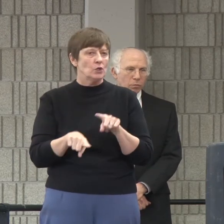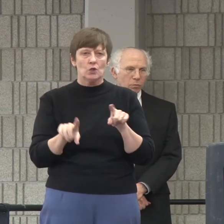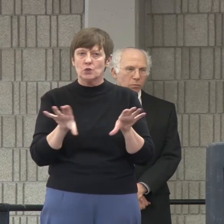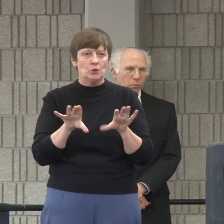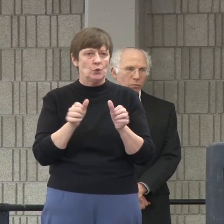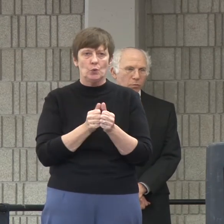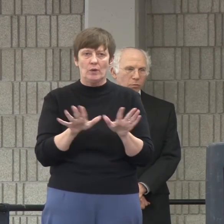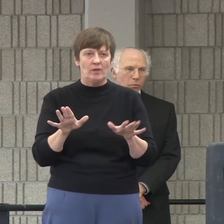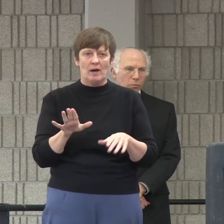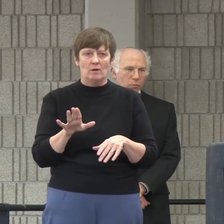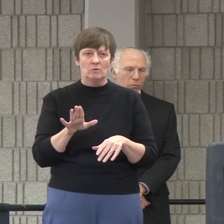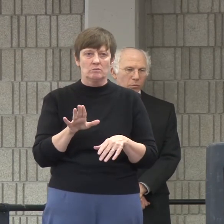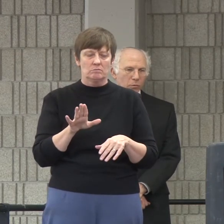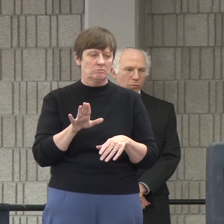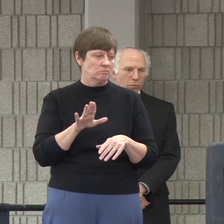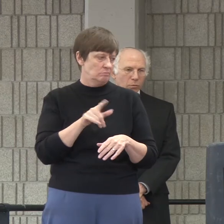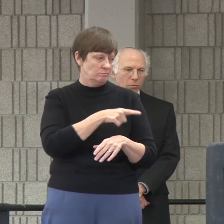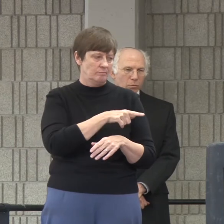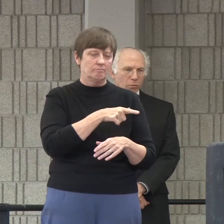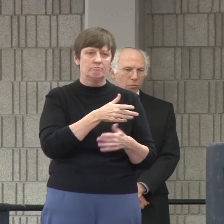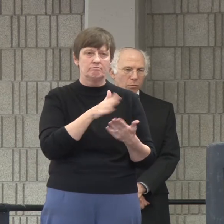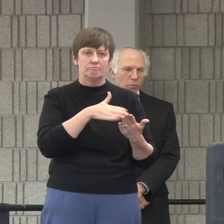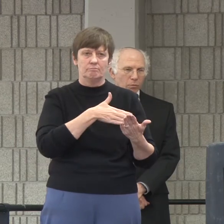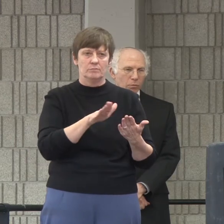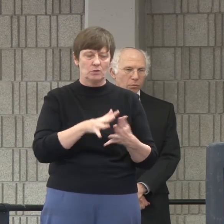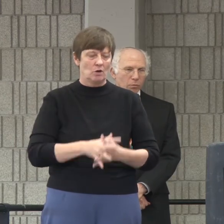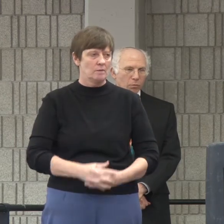without his faith.